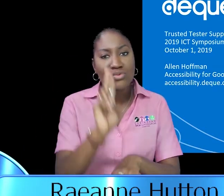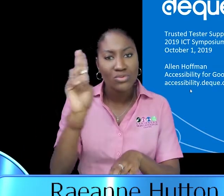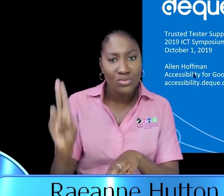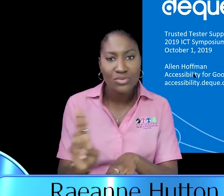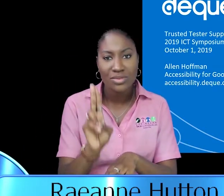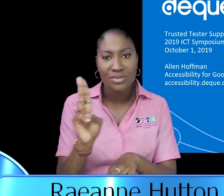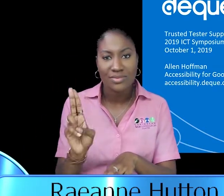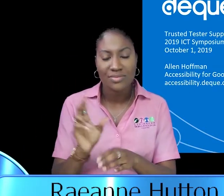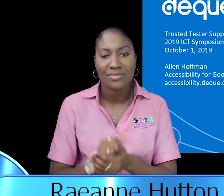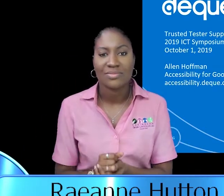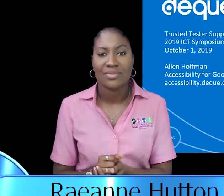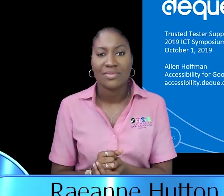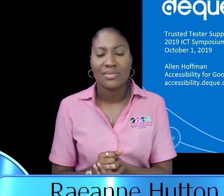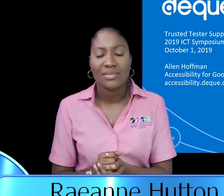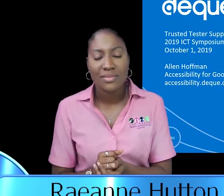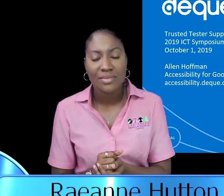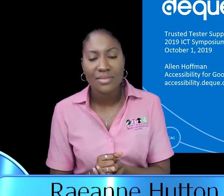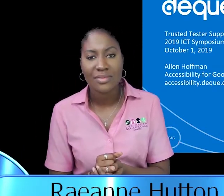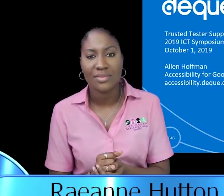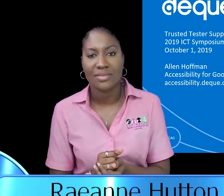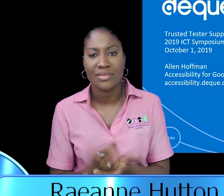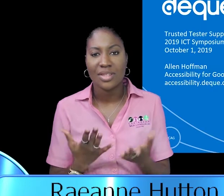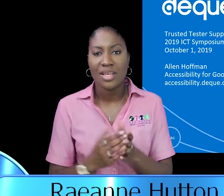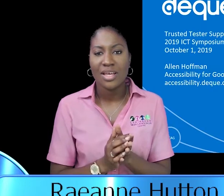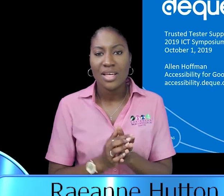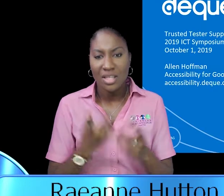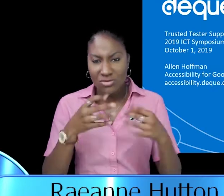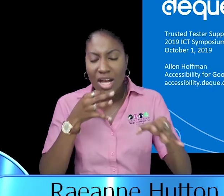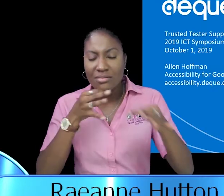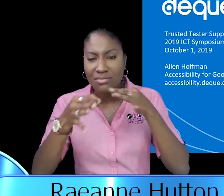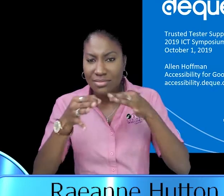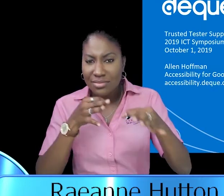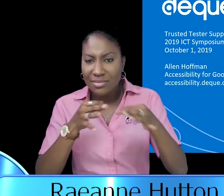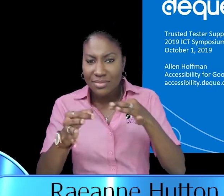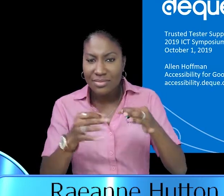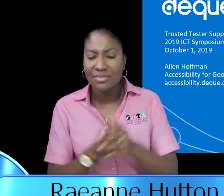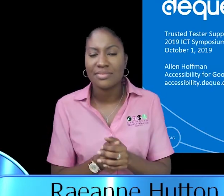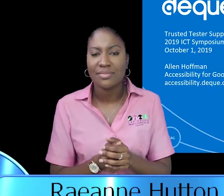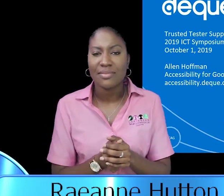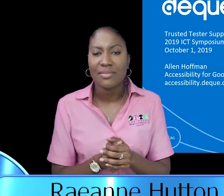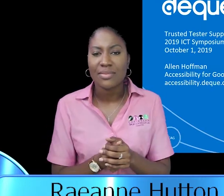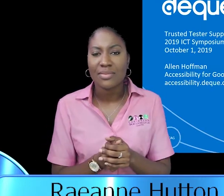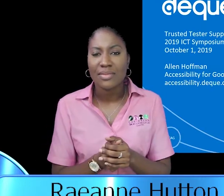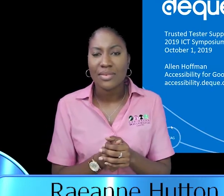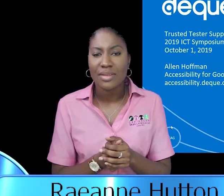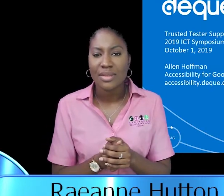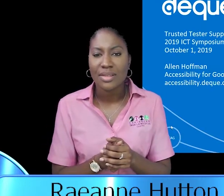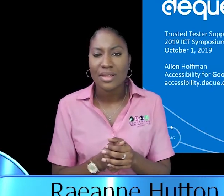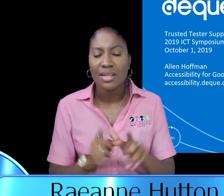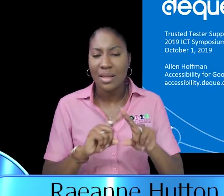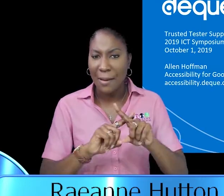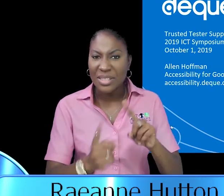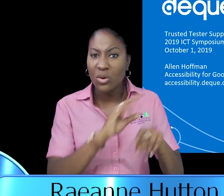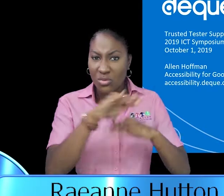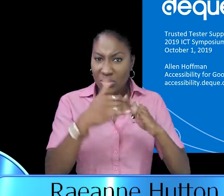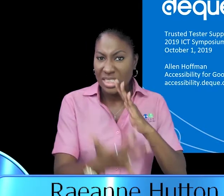who usually use assistive technology. I'm paraphrasing the slide, but that's generally what it means.